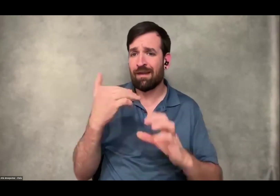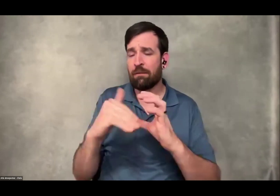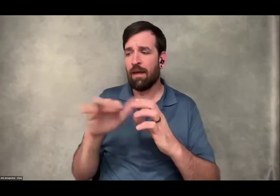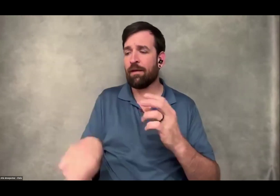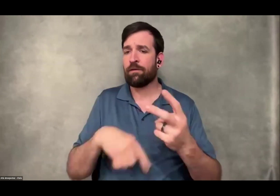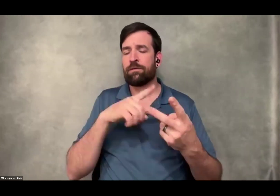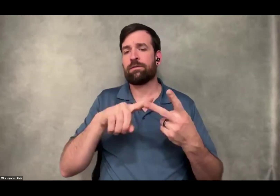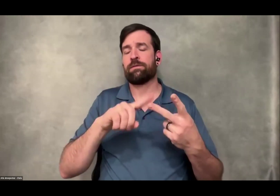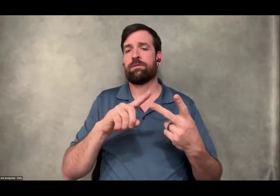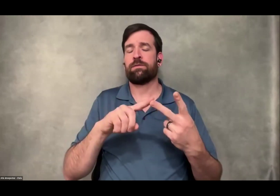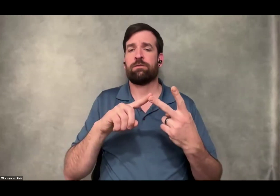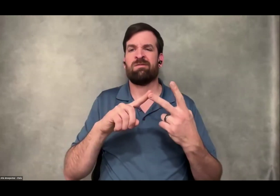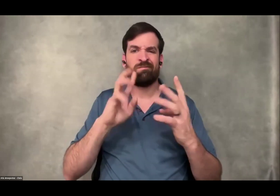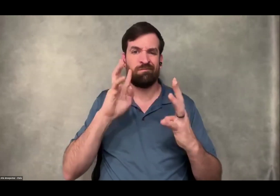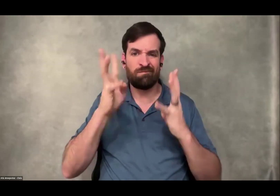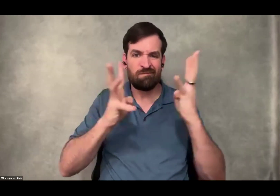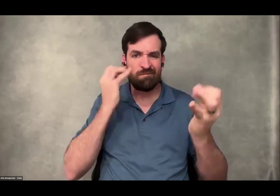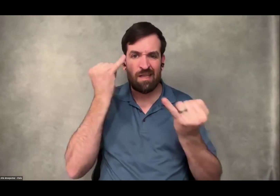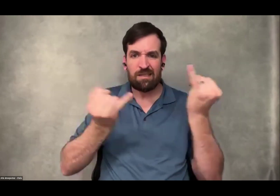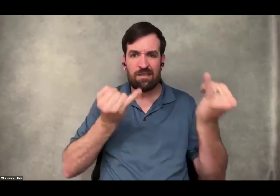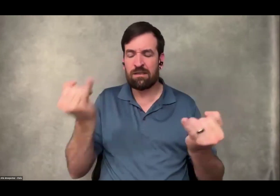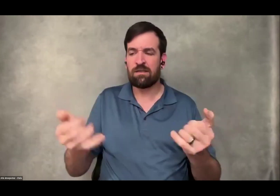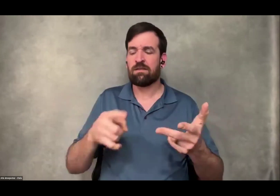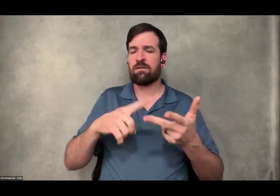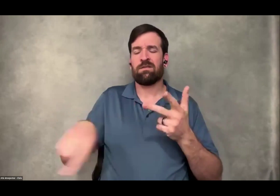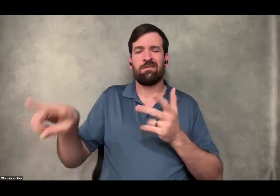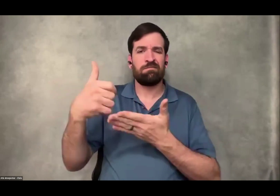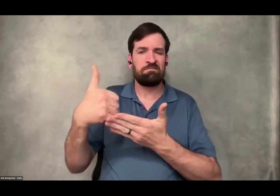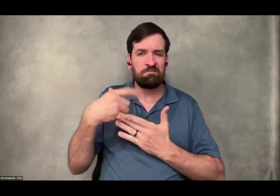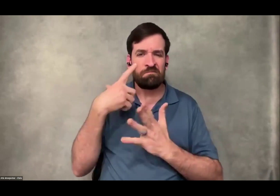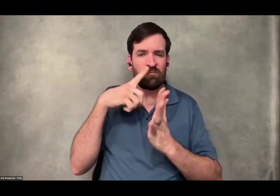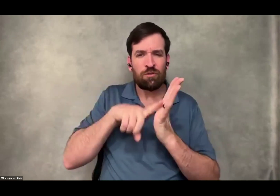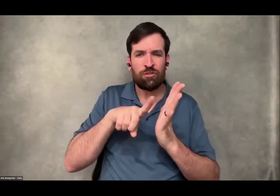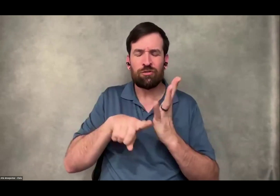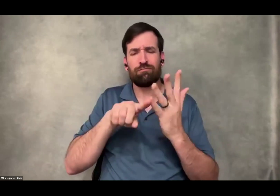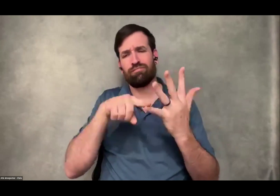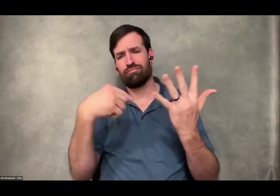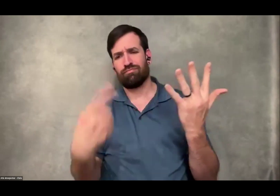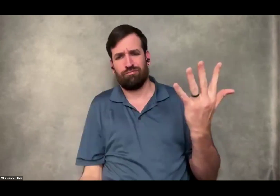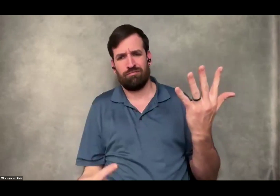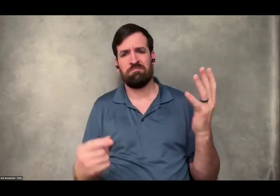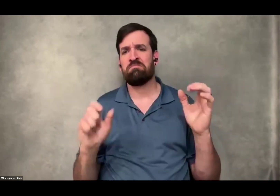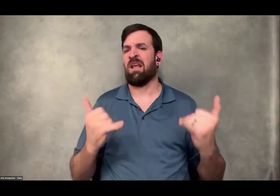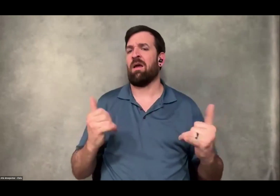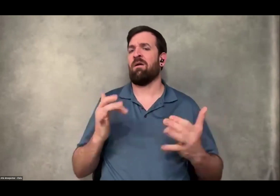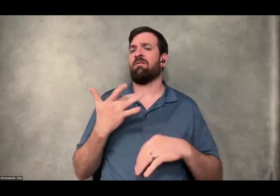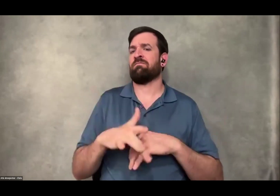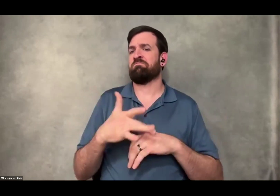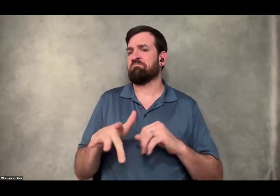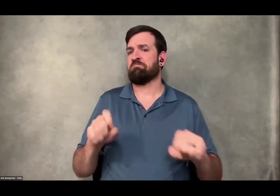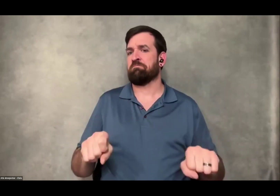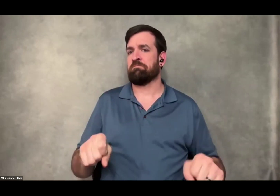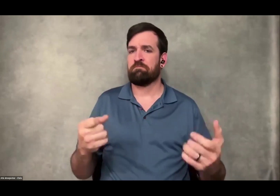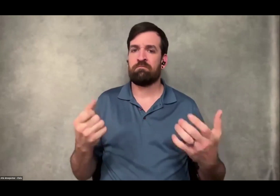with ideas, help with doing research. There's a lot that we can now do